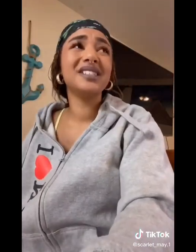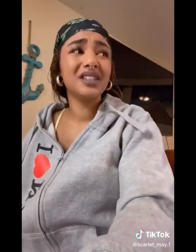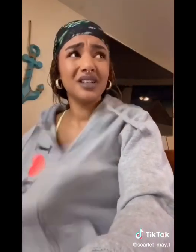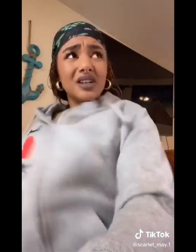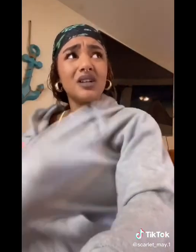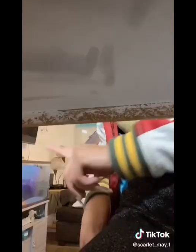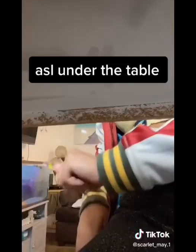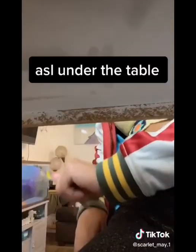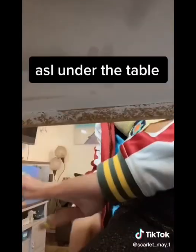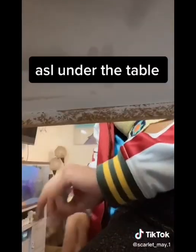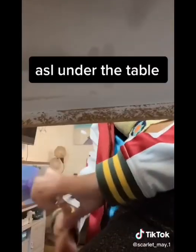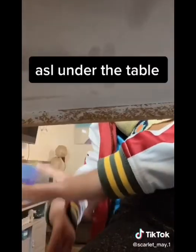And